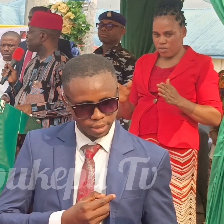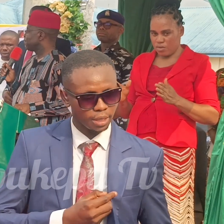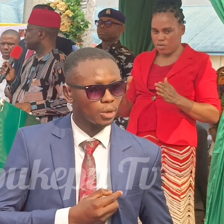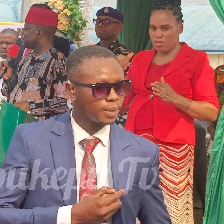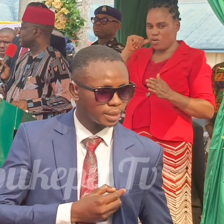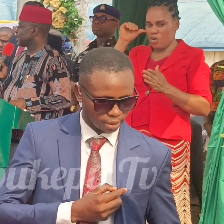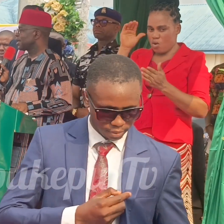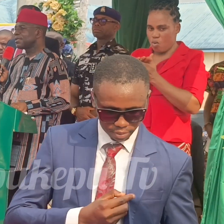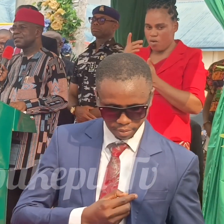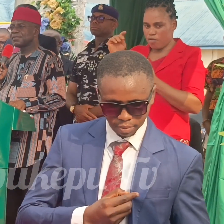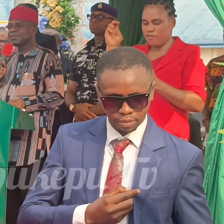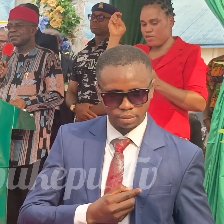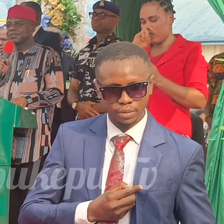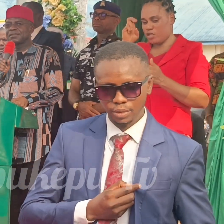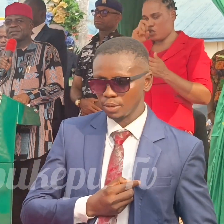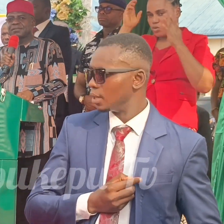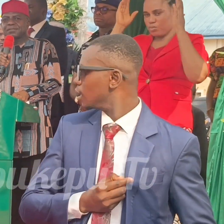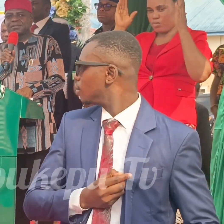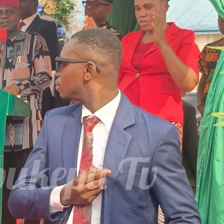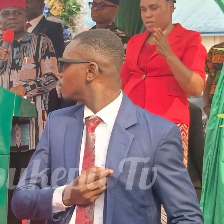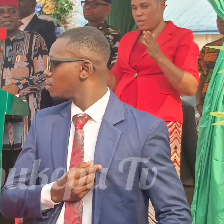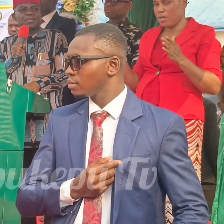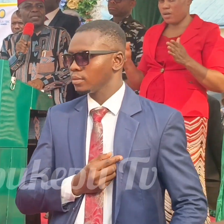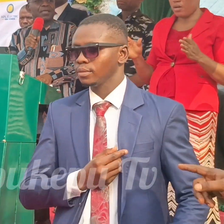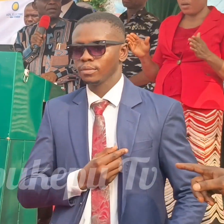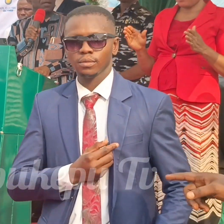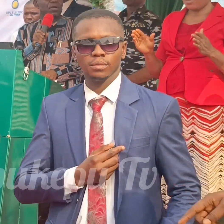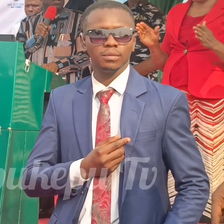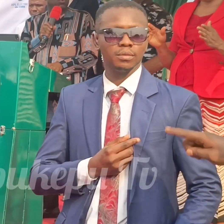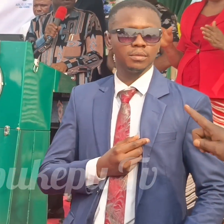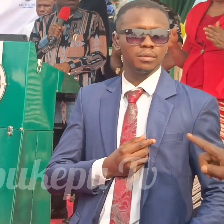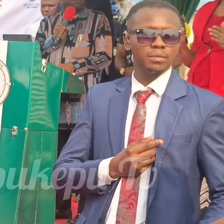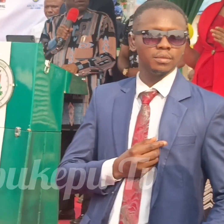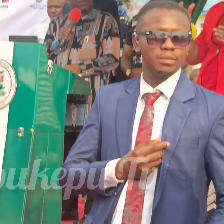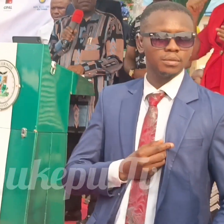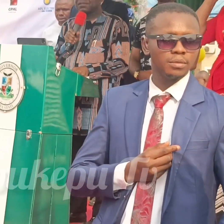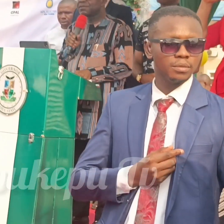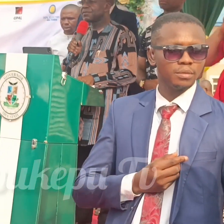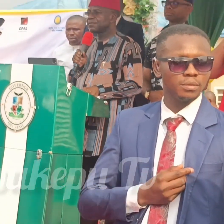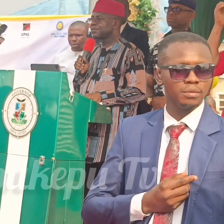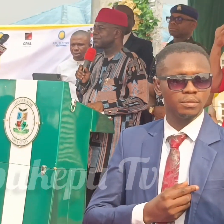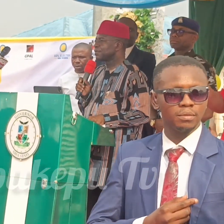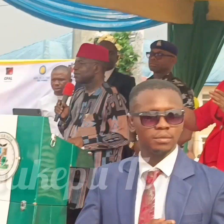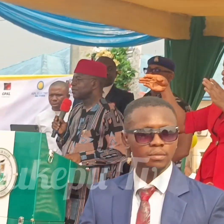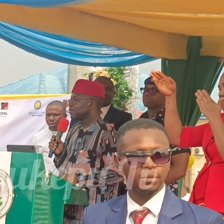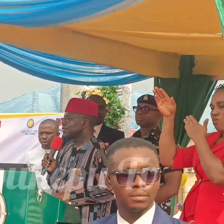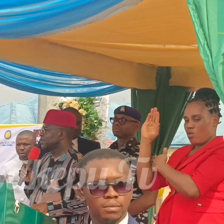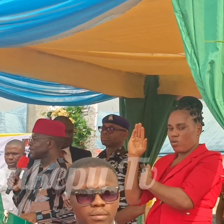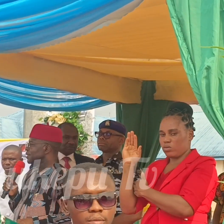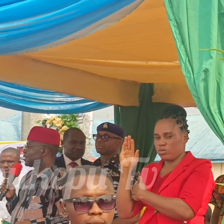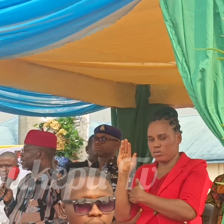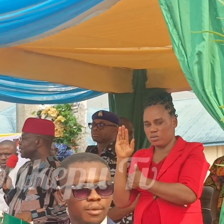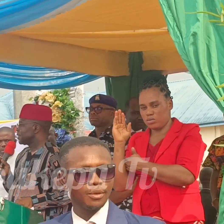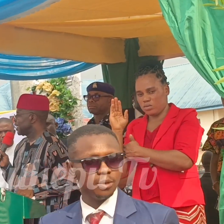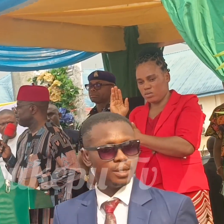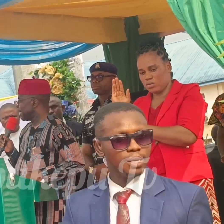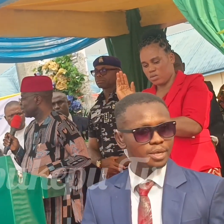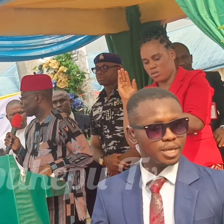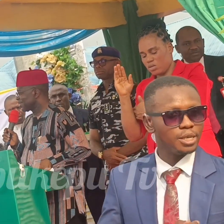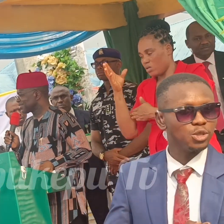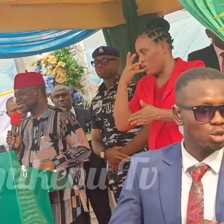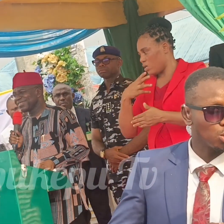wife of the speaker, a woman of God,